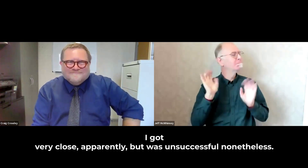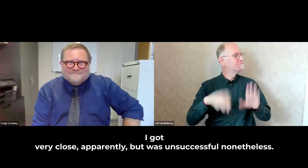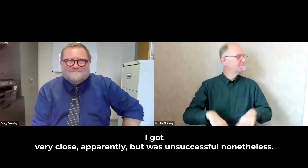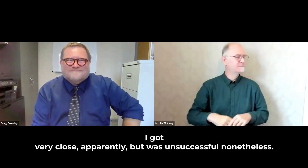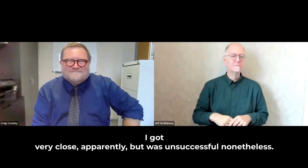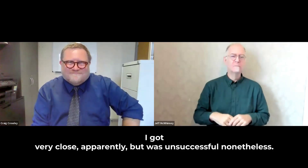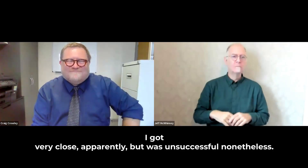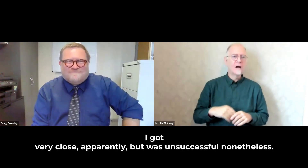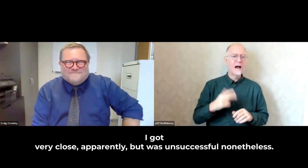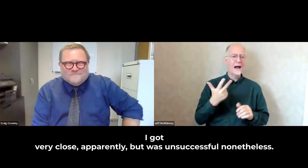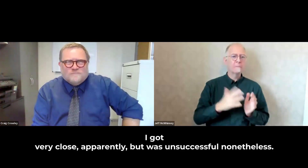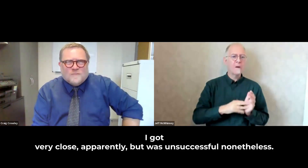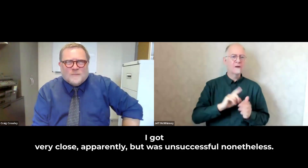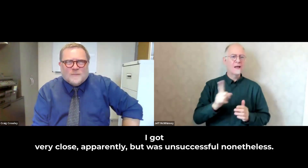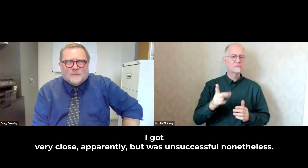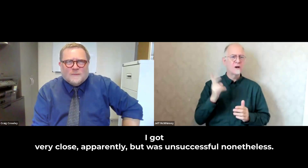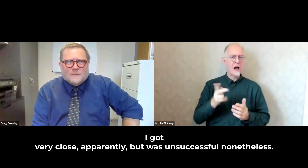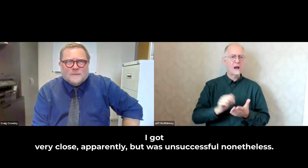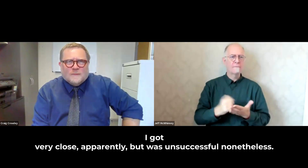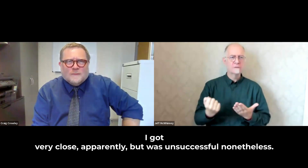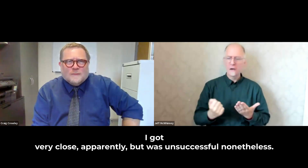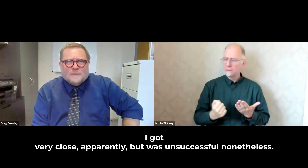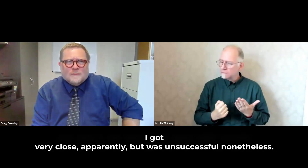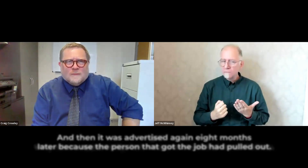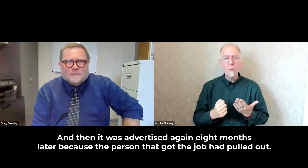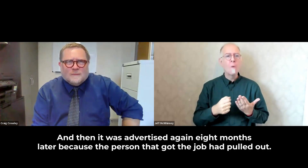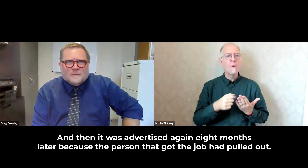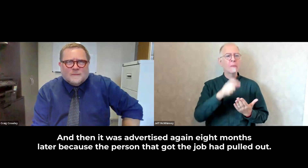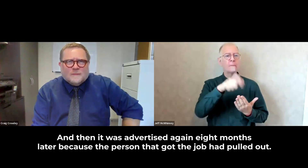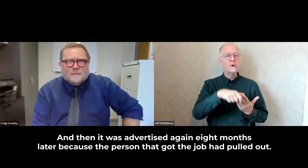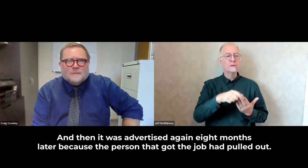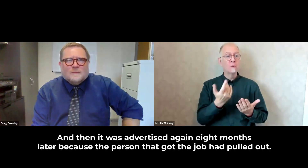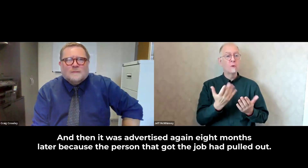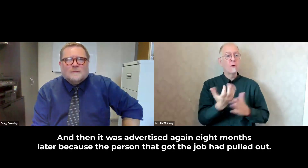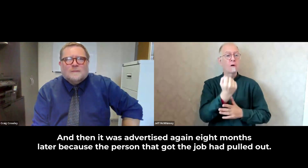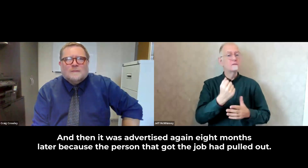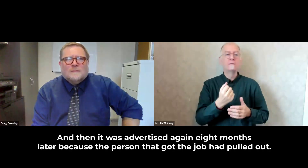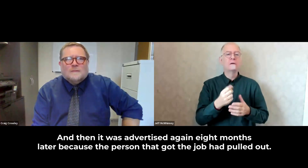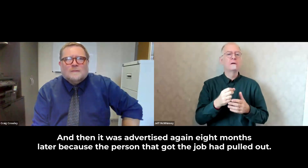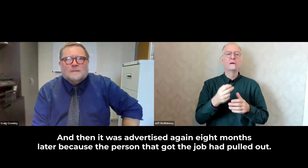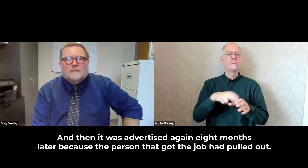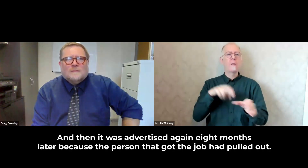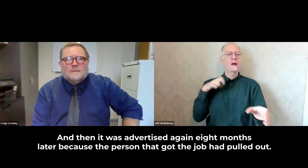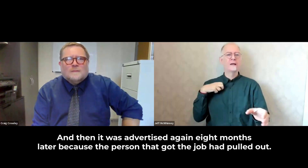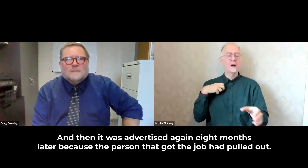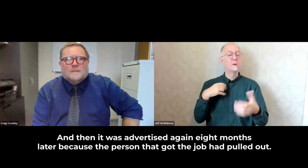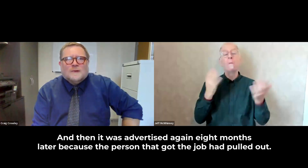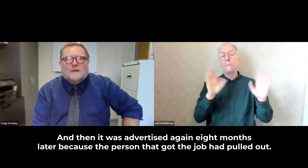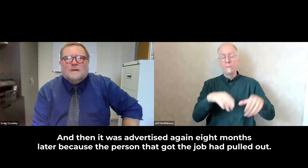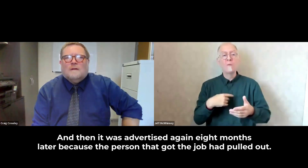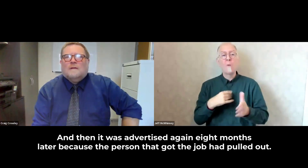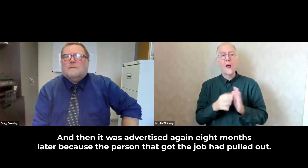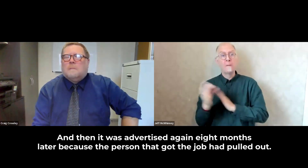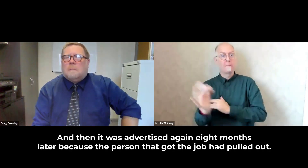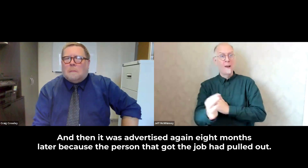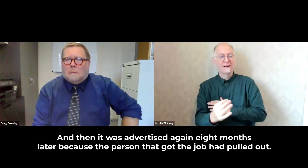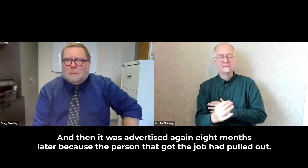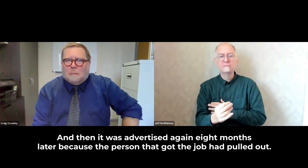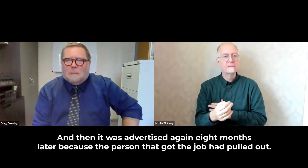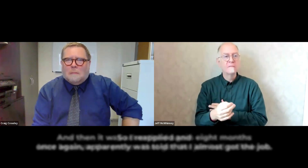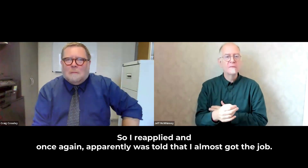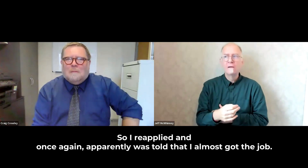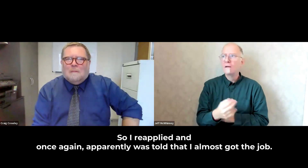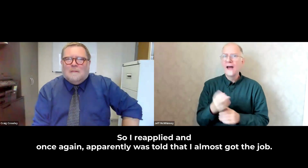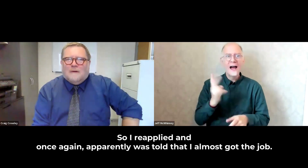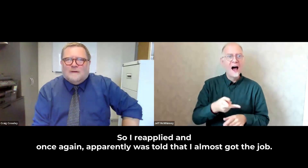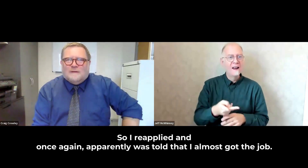close, apparently, but was unsuccessful nonetheless. And then it was advertised again 8 months later because the person that got the job had pulled